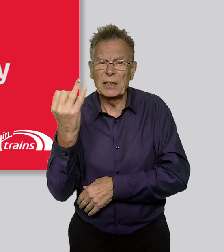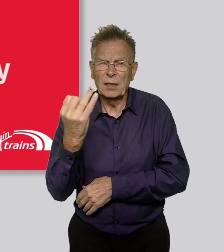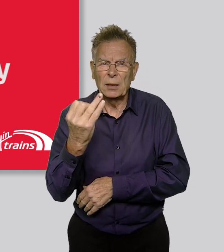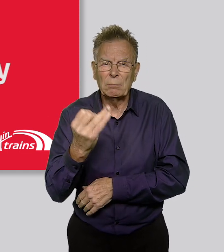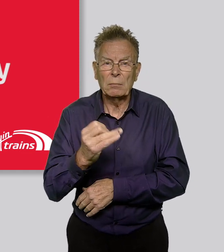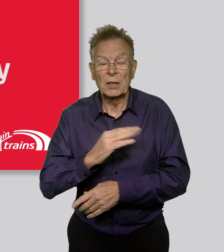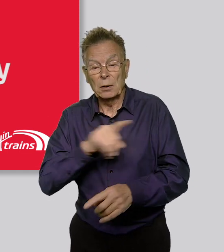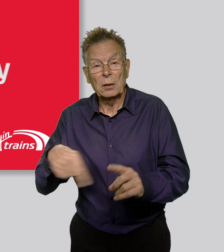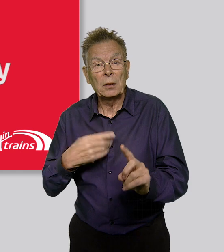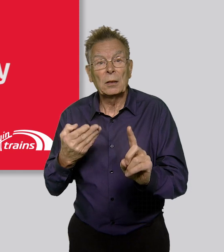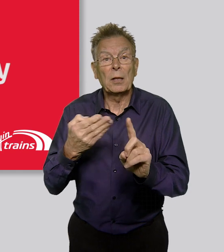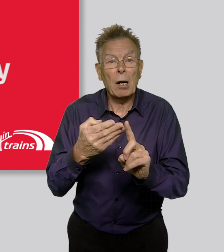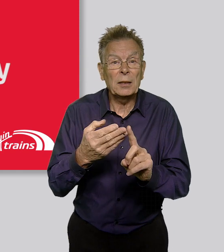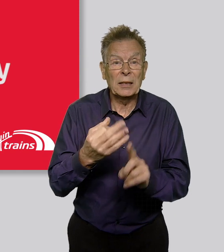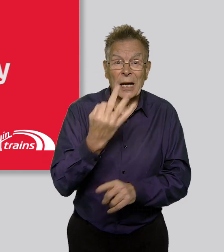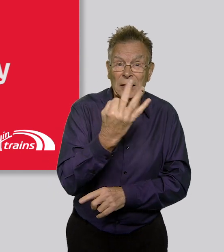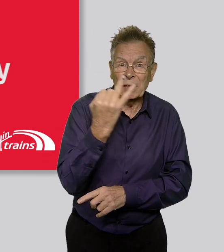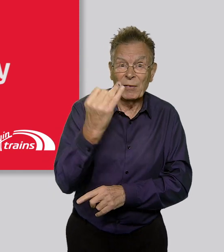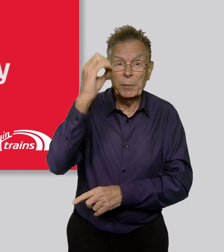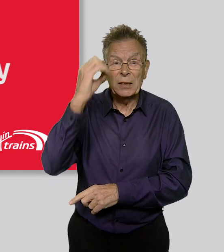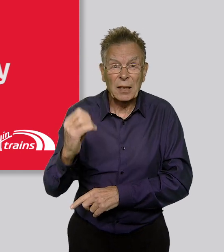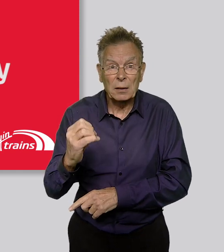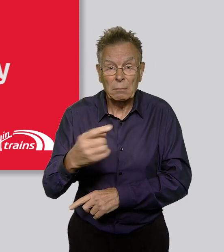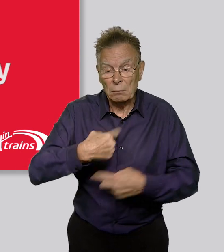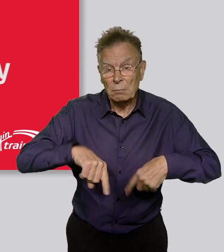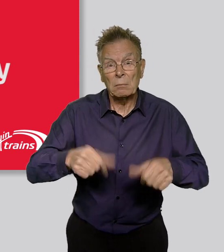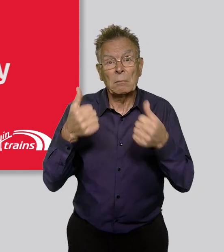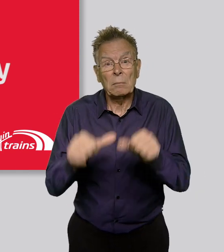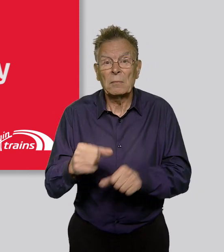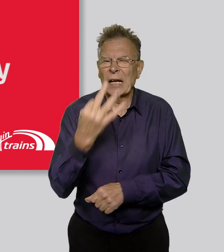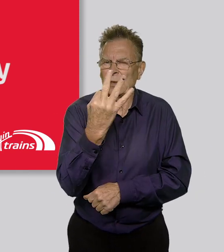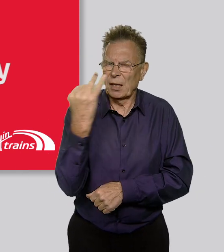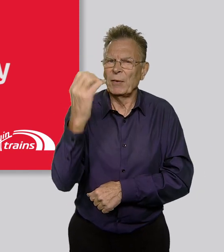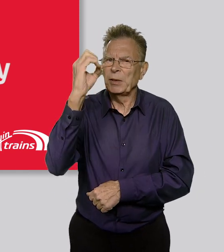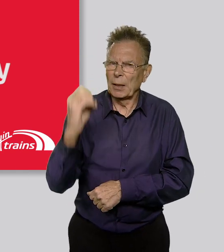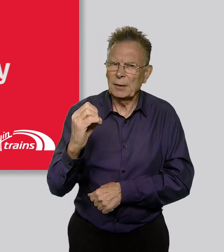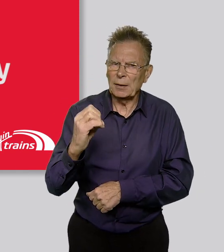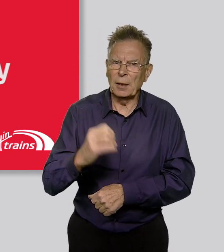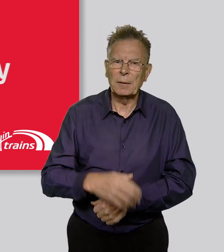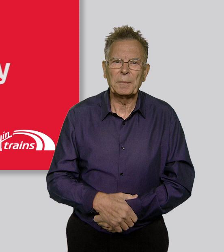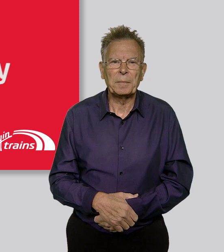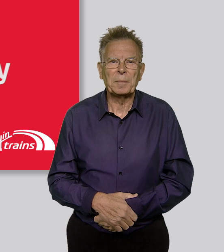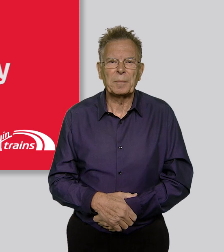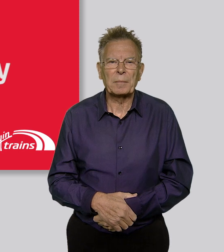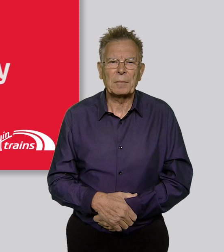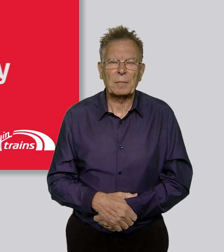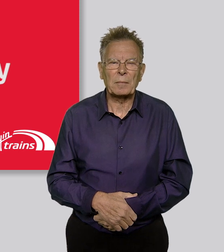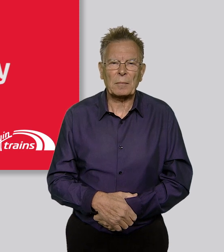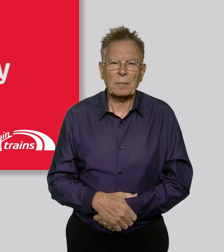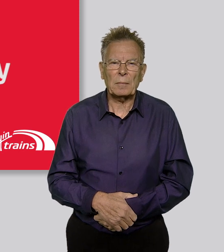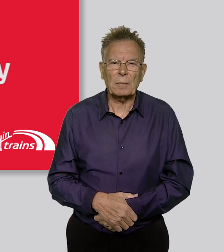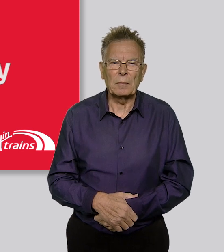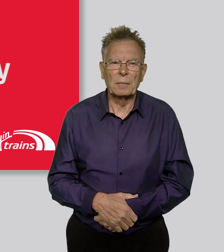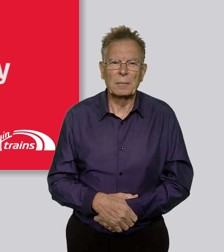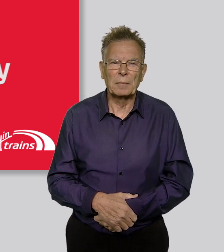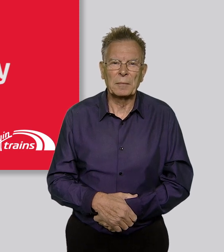2017. Target 87%. Our results 87%.